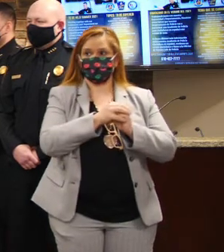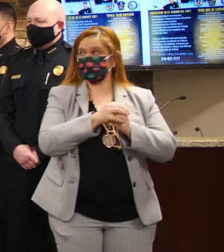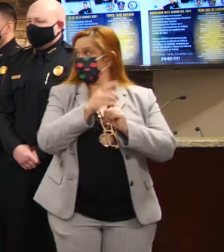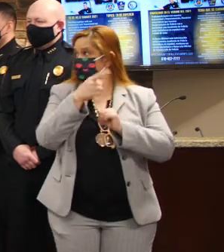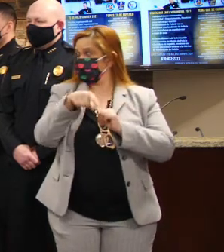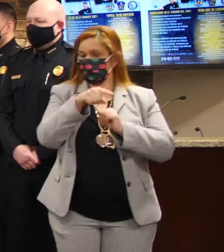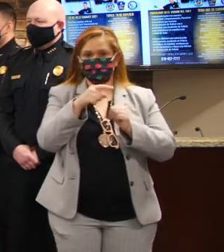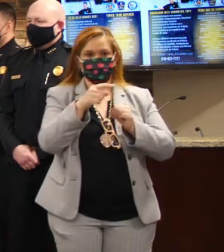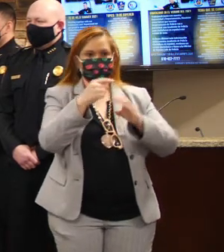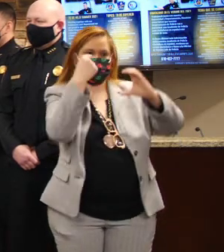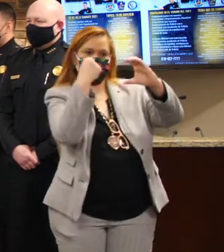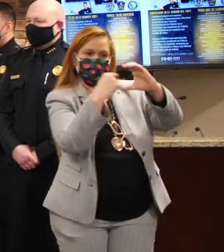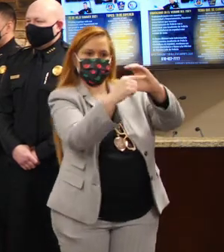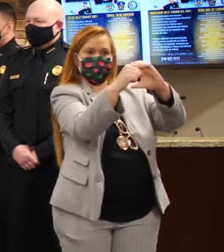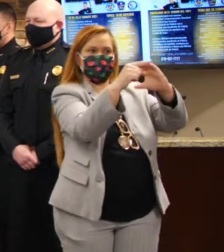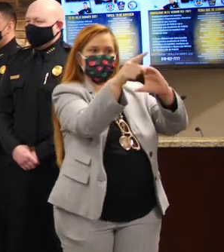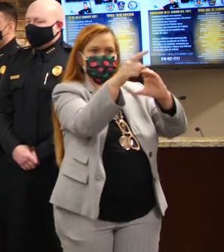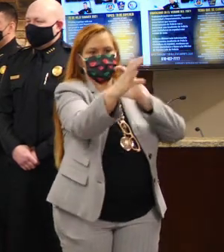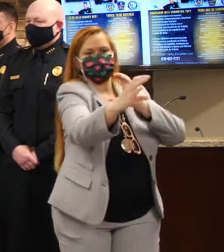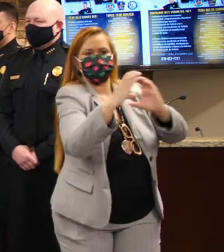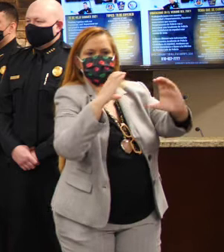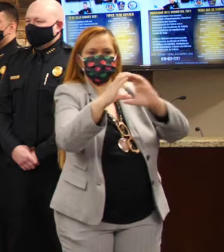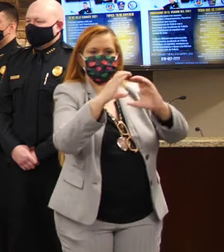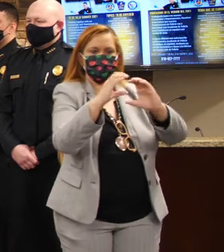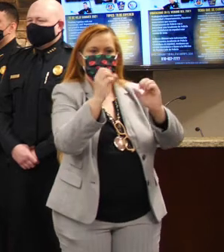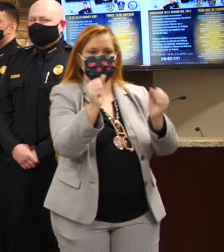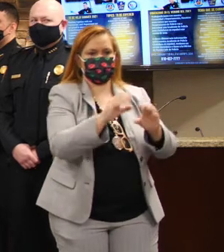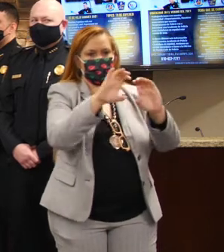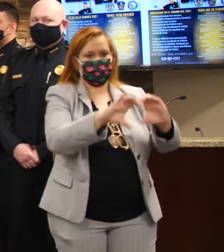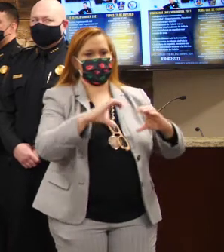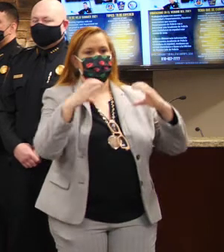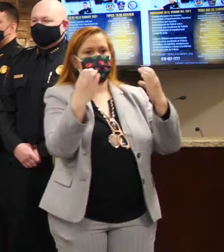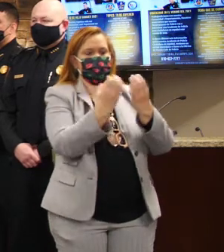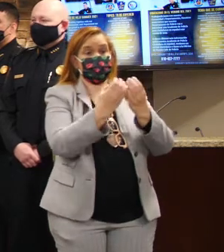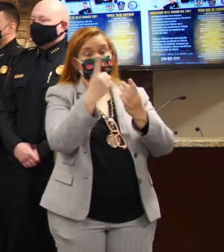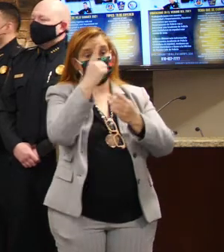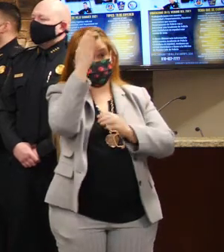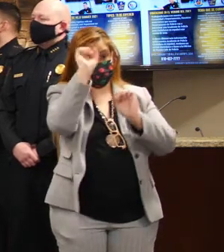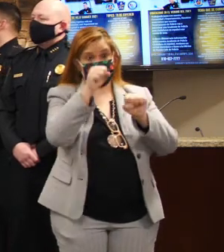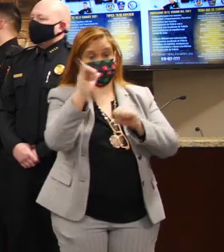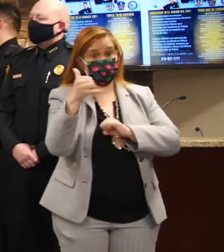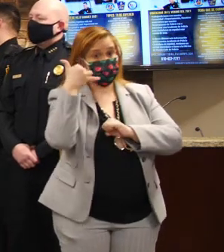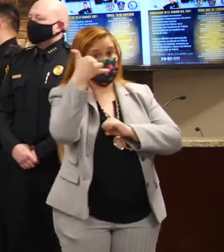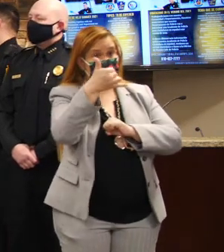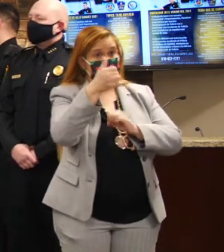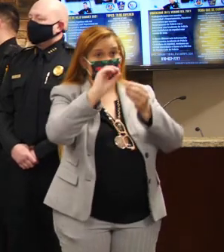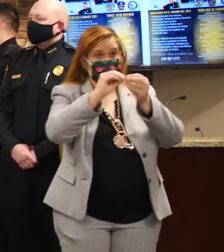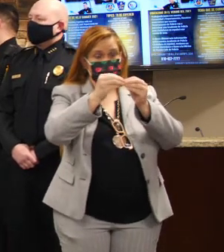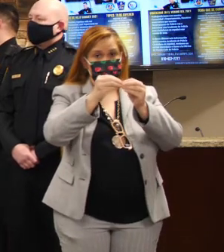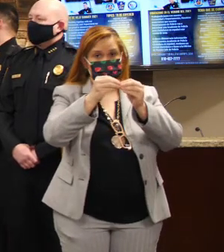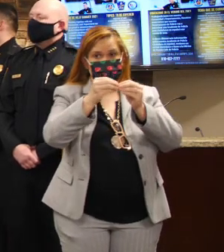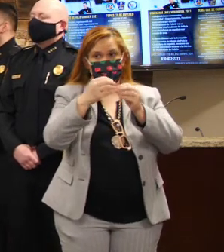correo electrónico para que usted pueda aplicar para la clase. También puede llamar con el número la oficina del